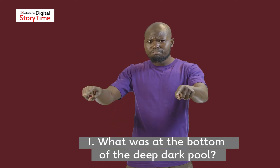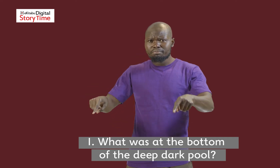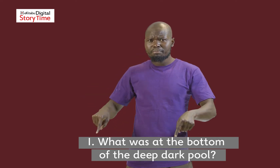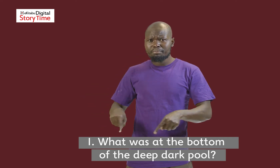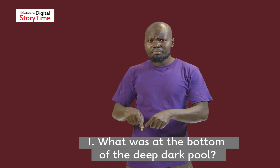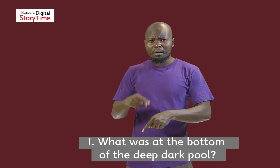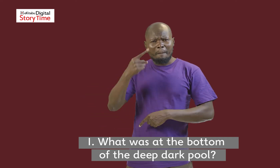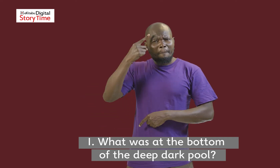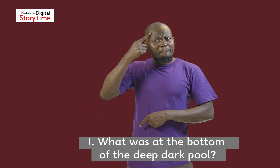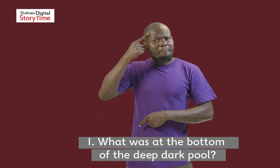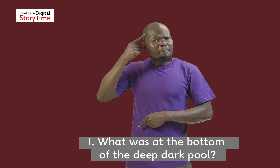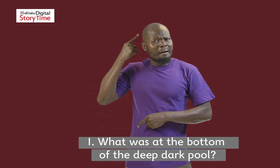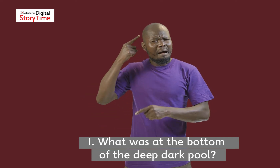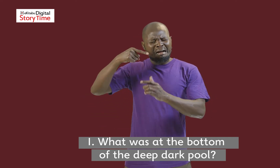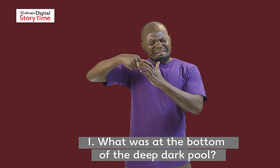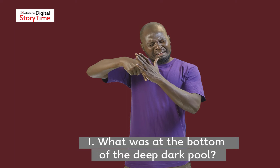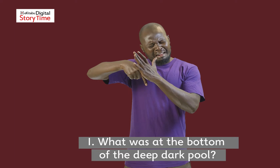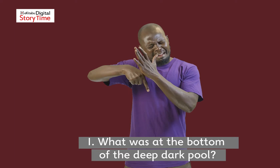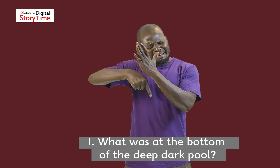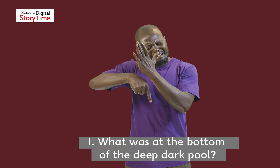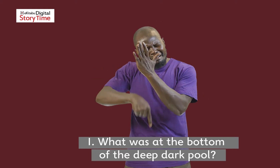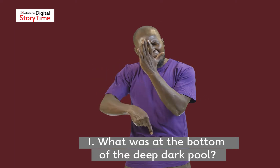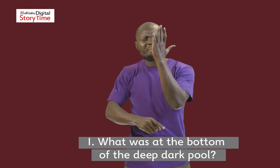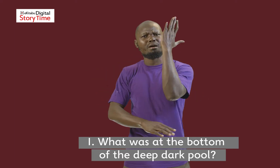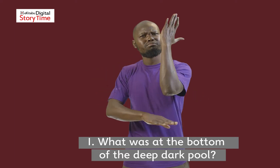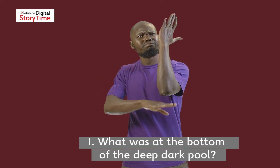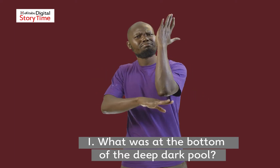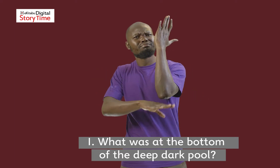What was at the bottom of the deep dark pool?